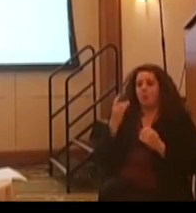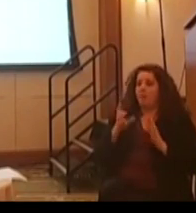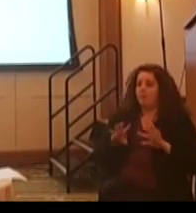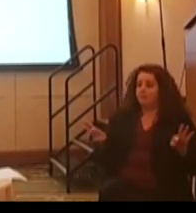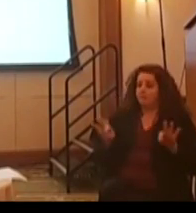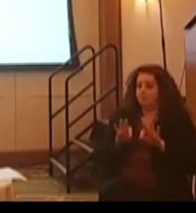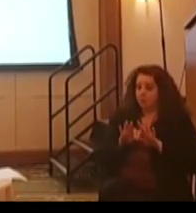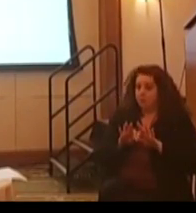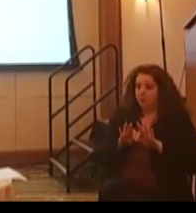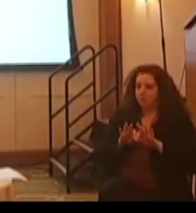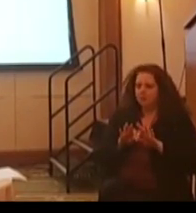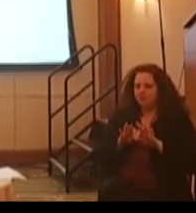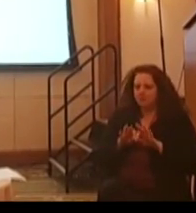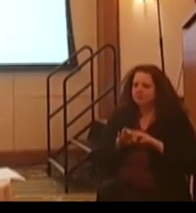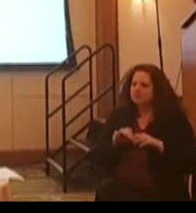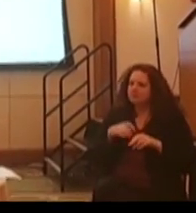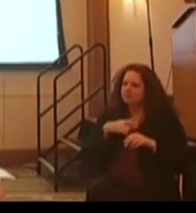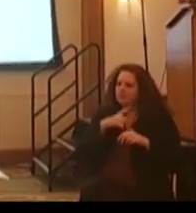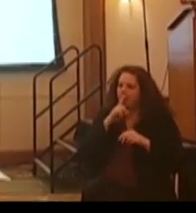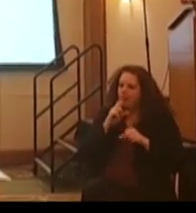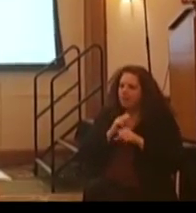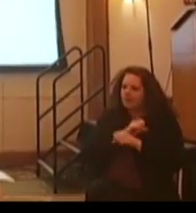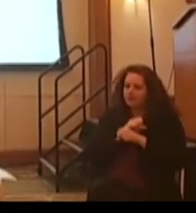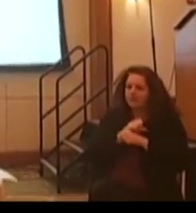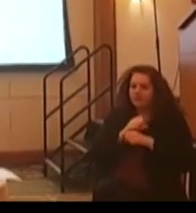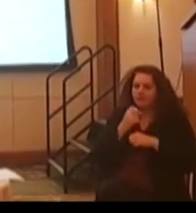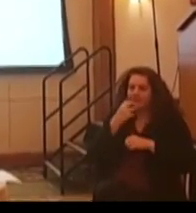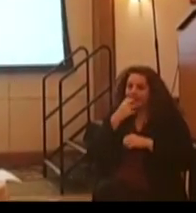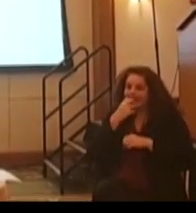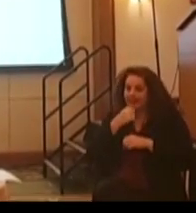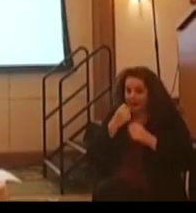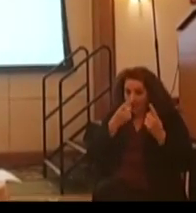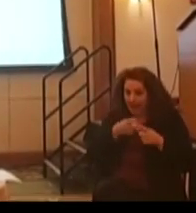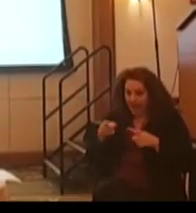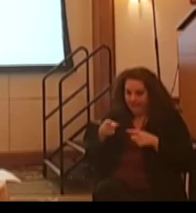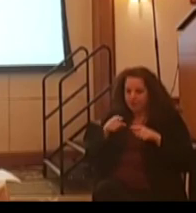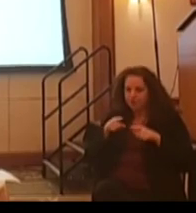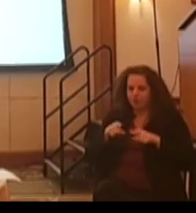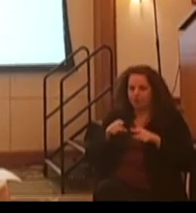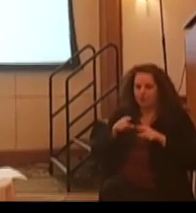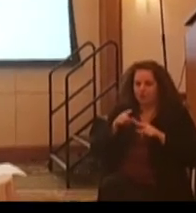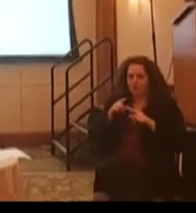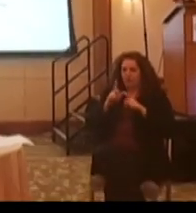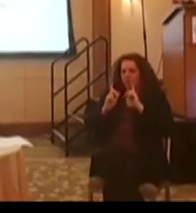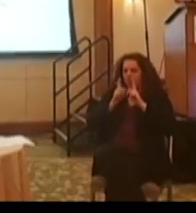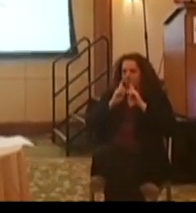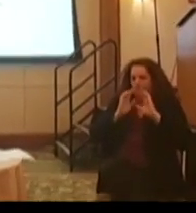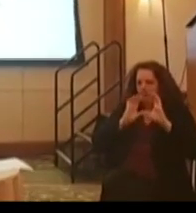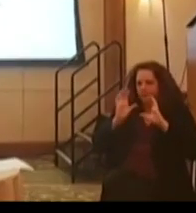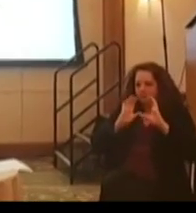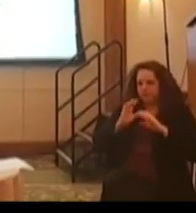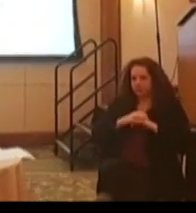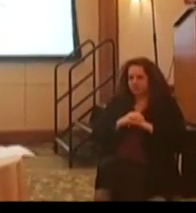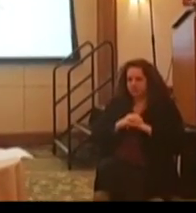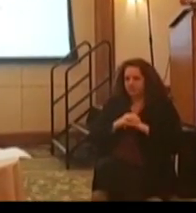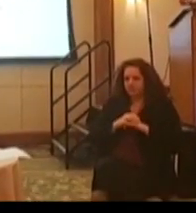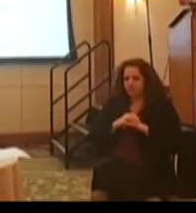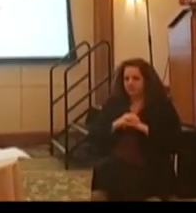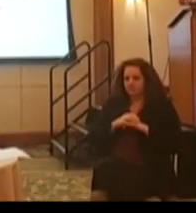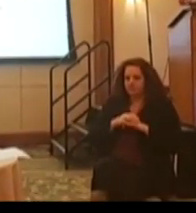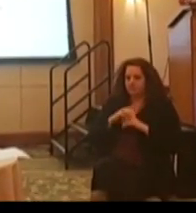this is true, that care happens in conversation. That conversation is essentially the vessel through